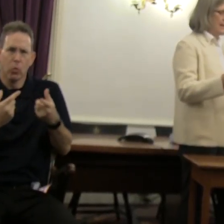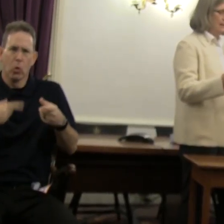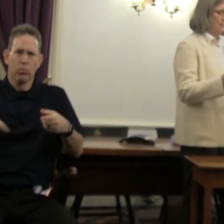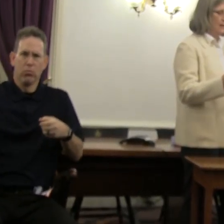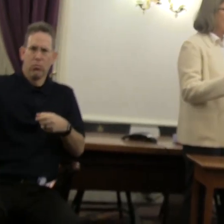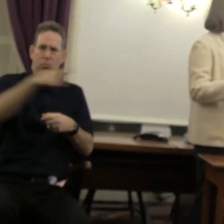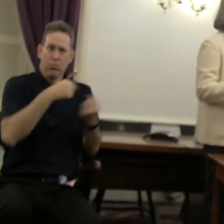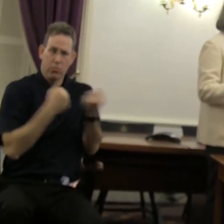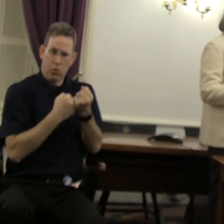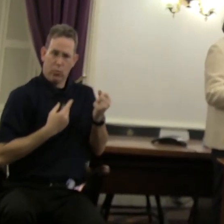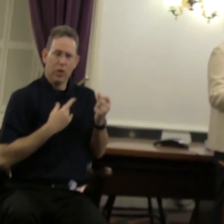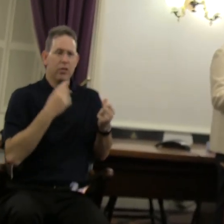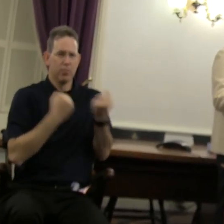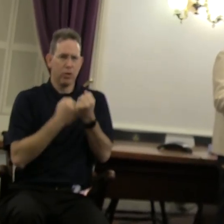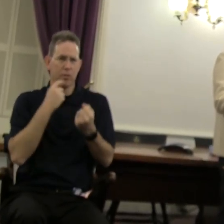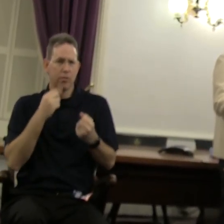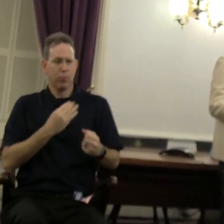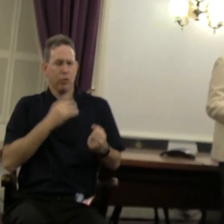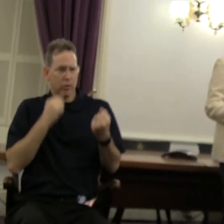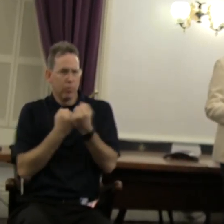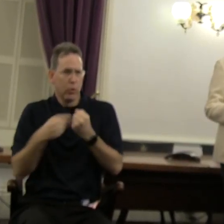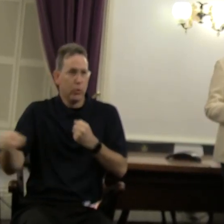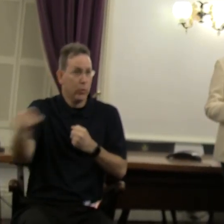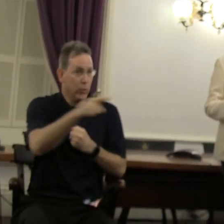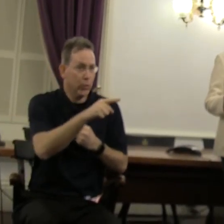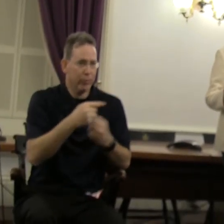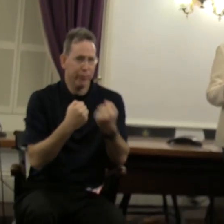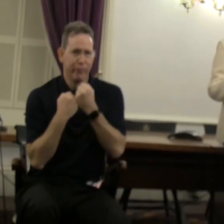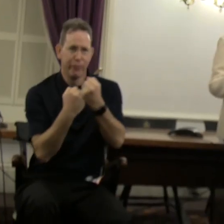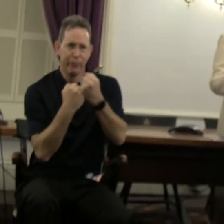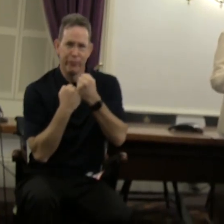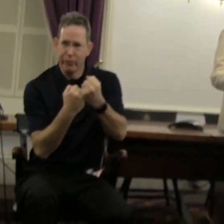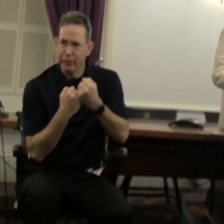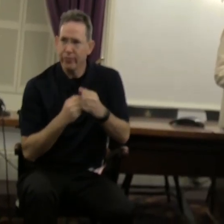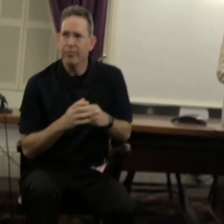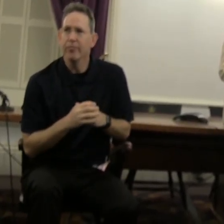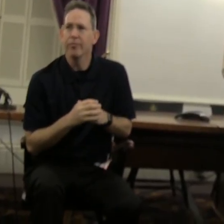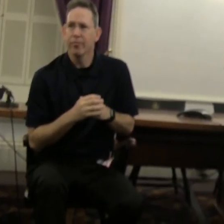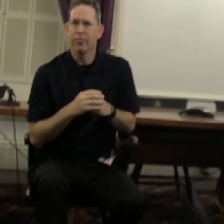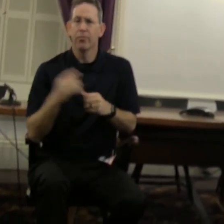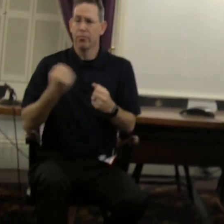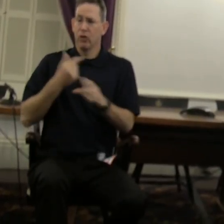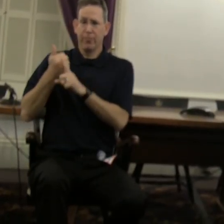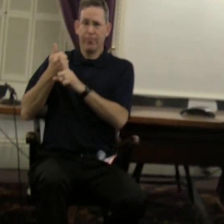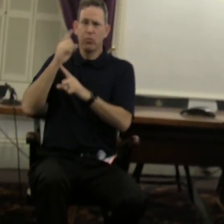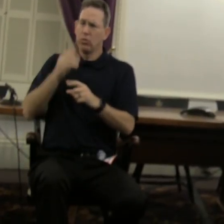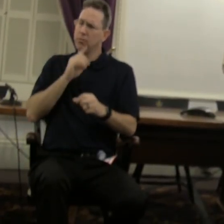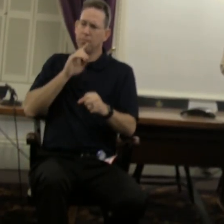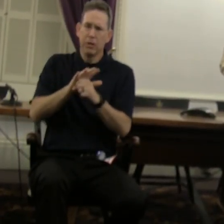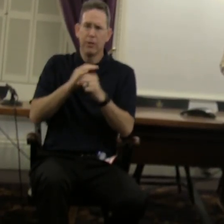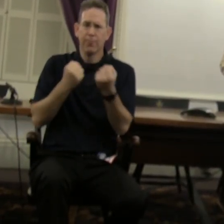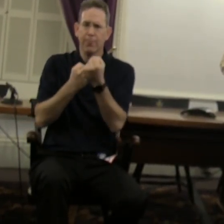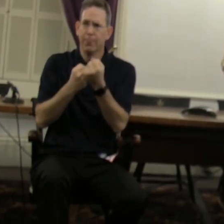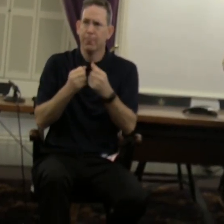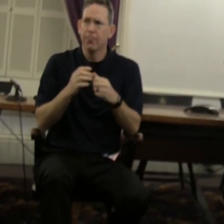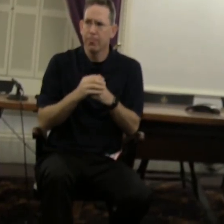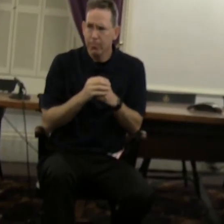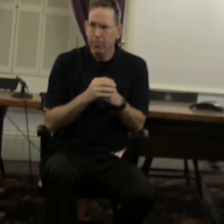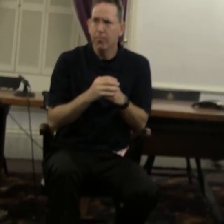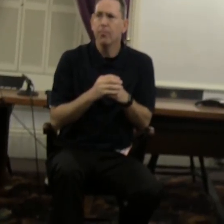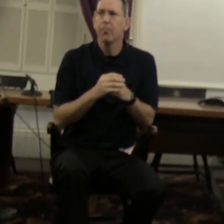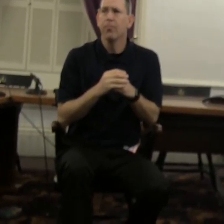Program. Bernie will do all that he can to stop these cuts from happening, and he thanks you for your strong support